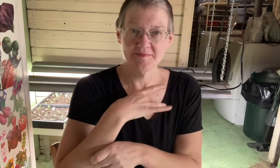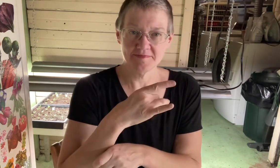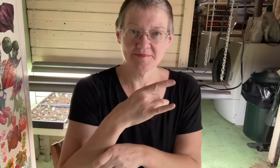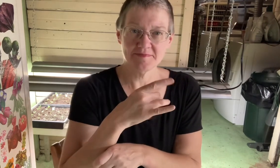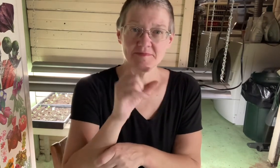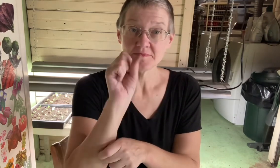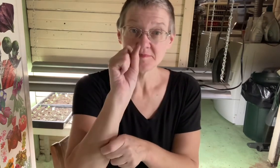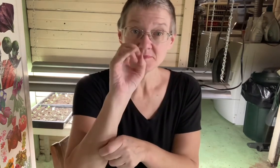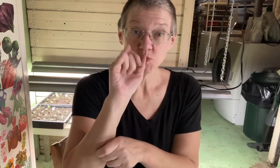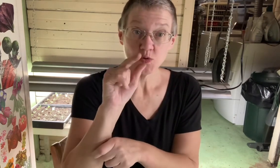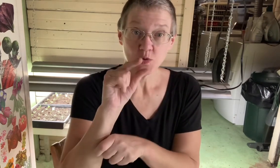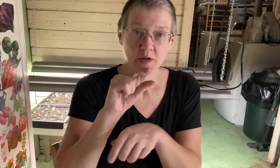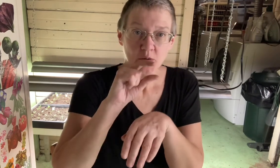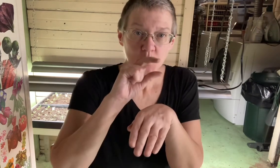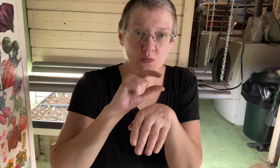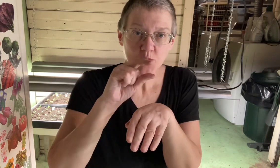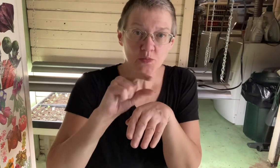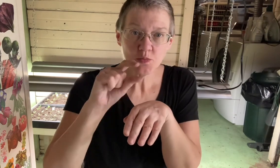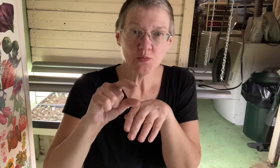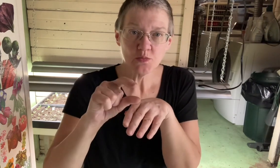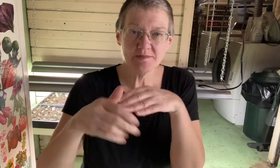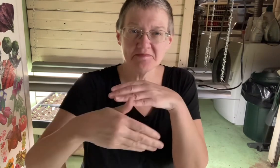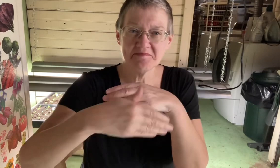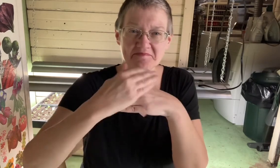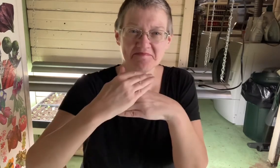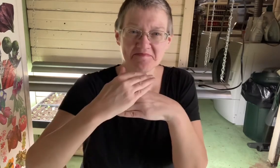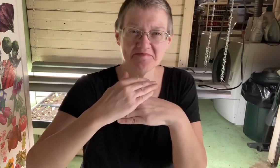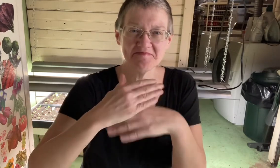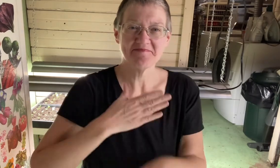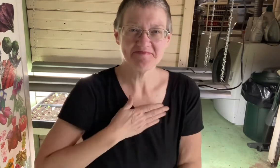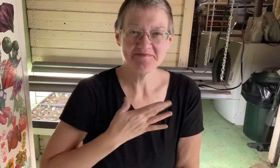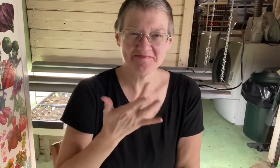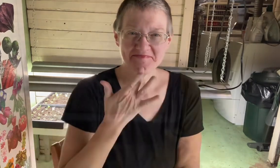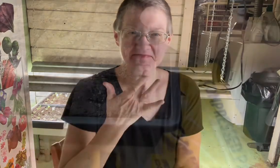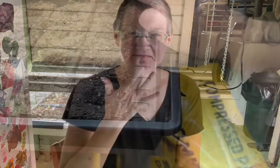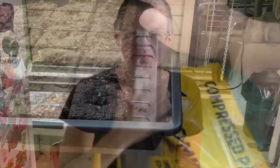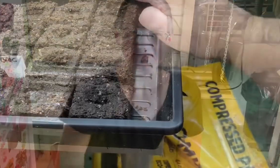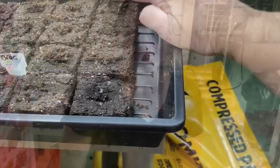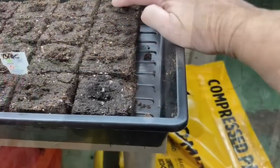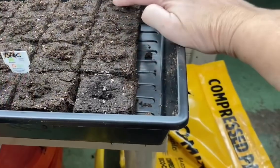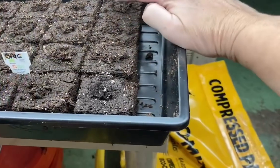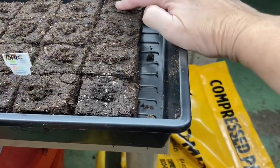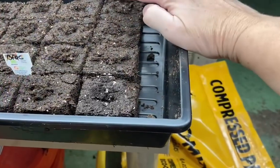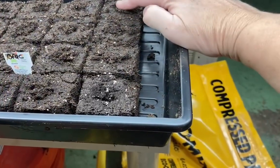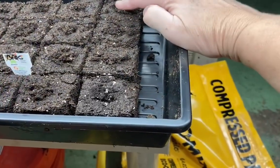So I like to put a little bit of soil on top of each seed.